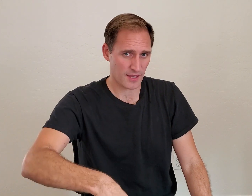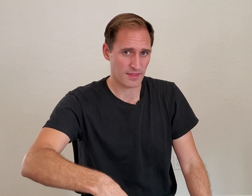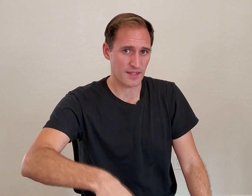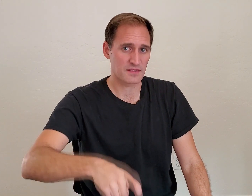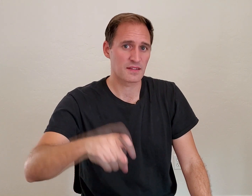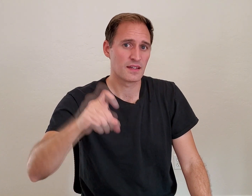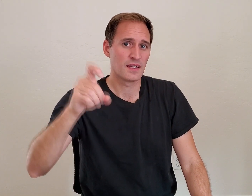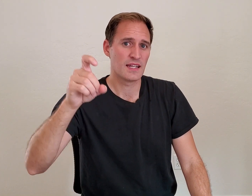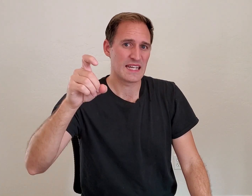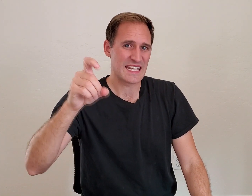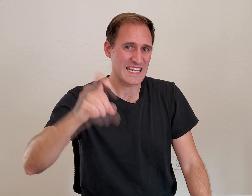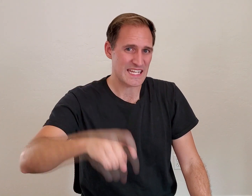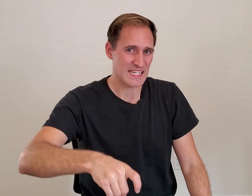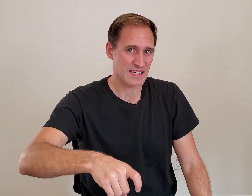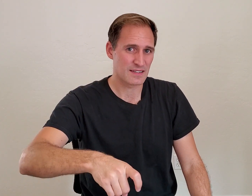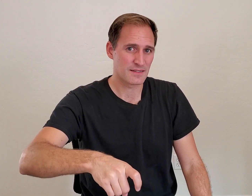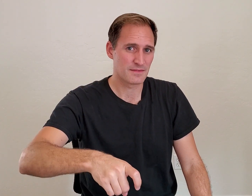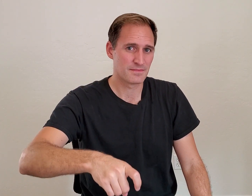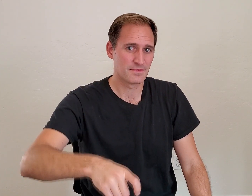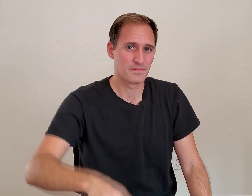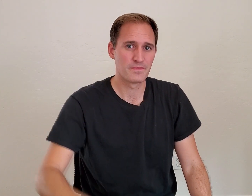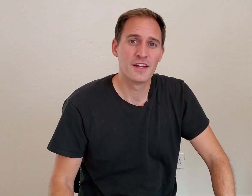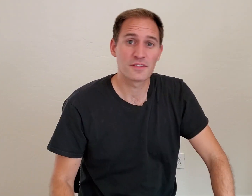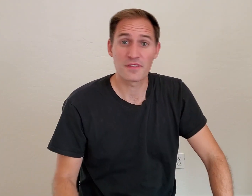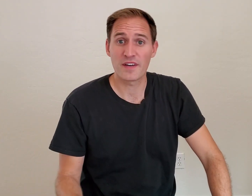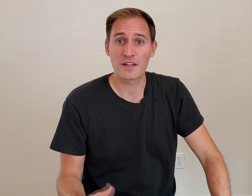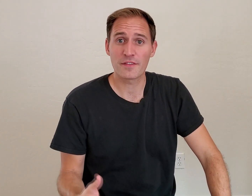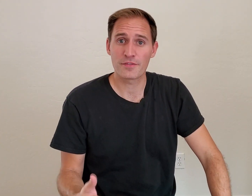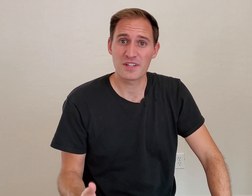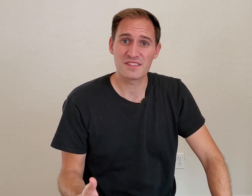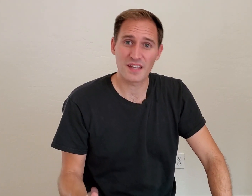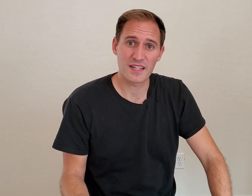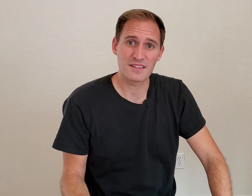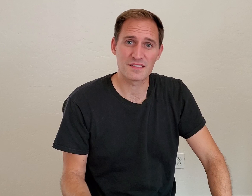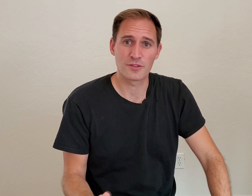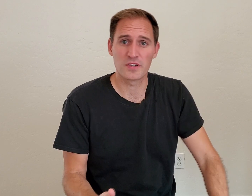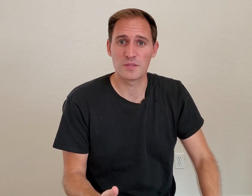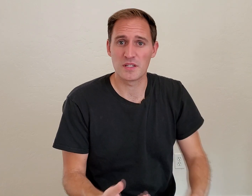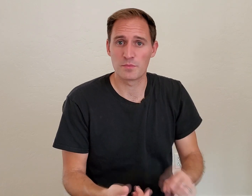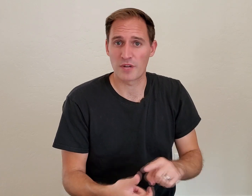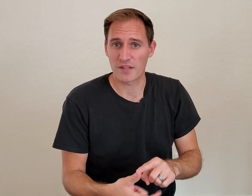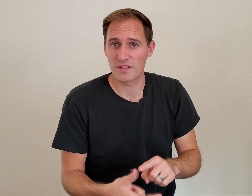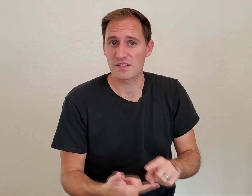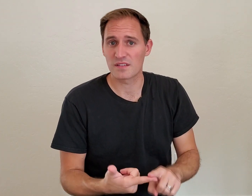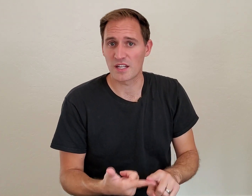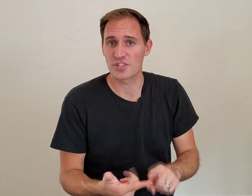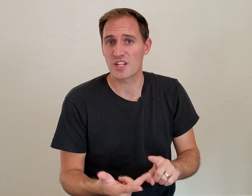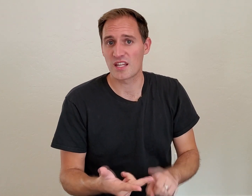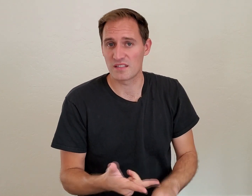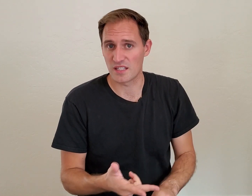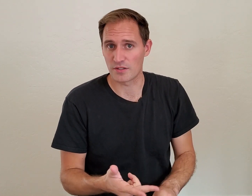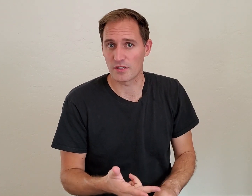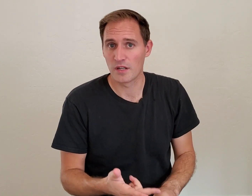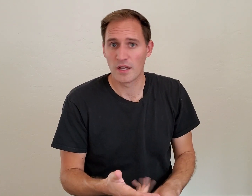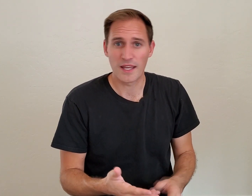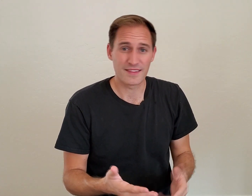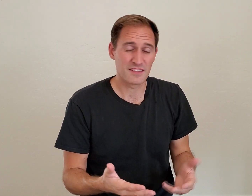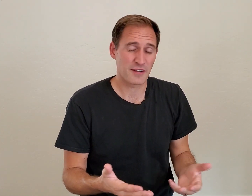like this. Need. So the final 3 signs is going to be breakfast, lunch, and dinner. And these are